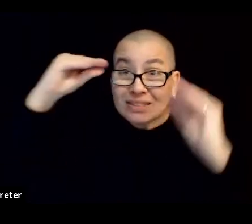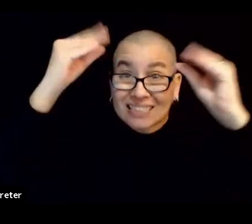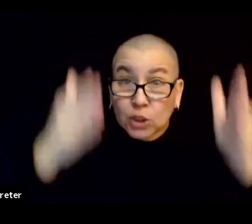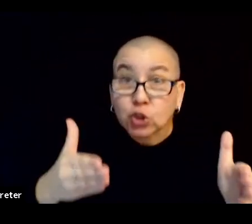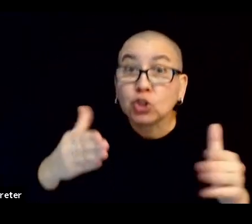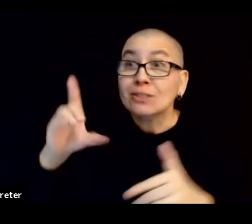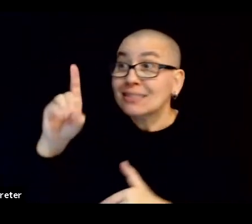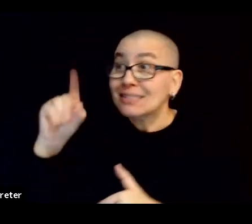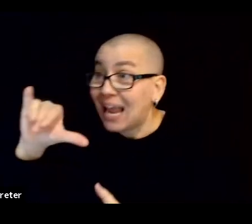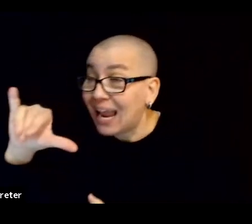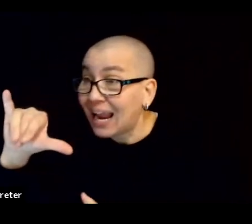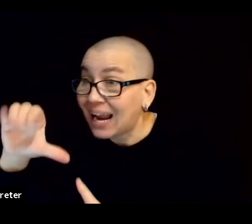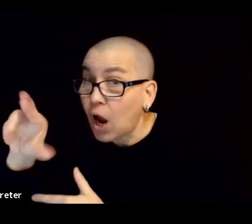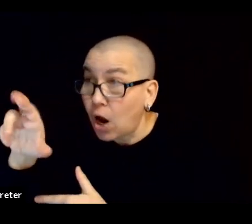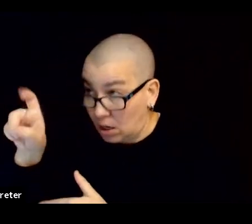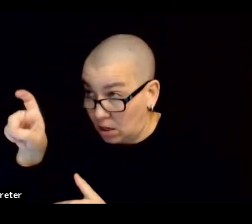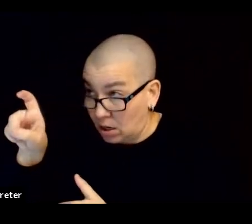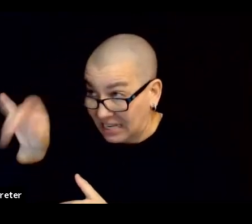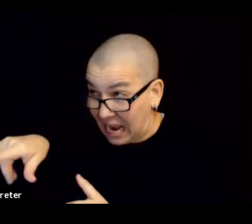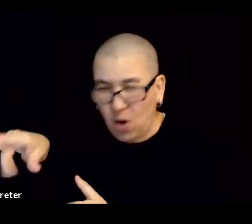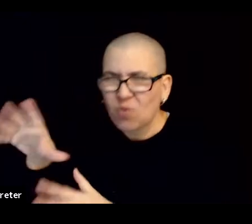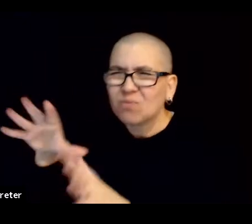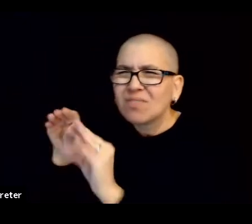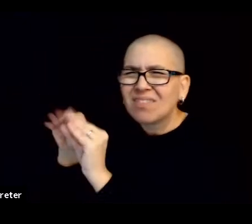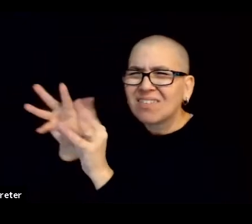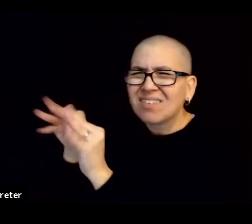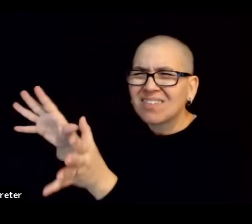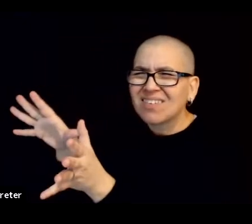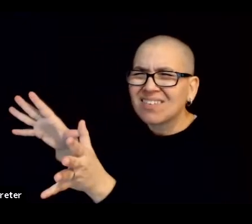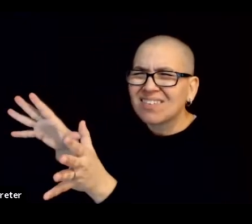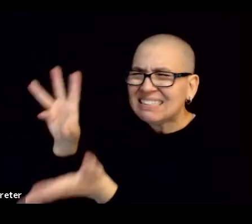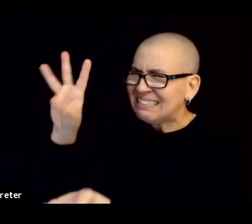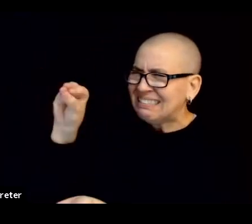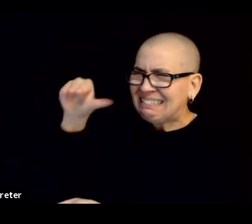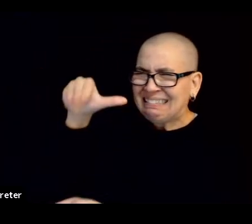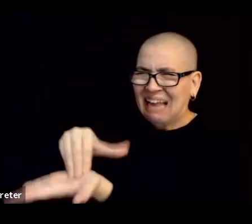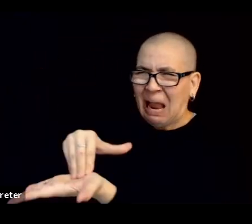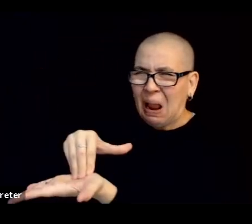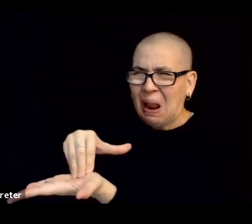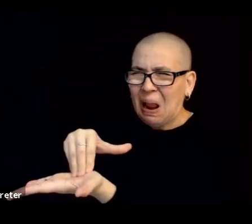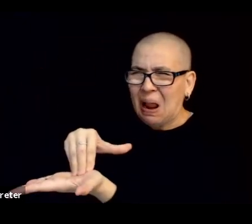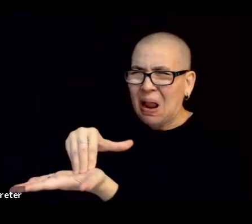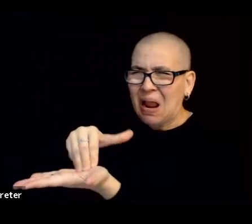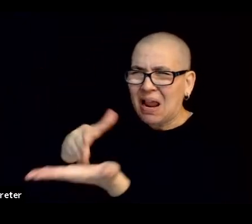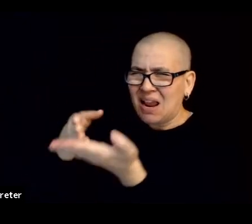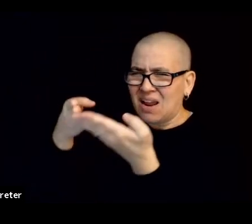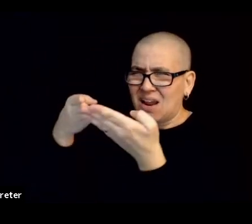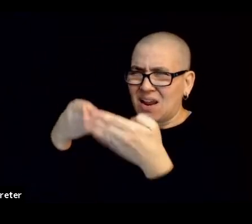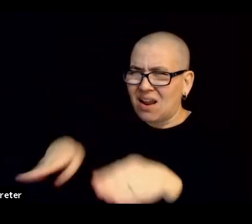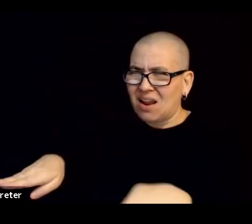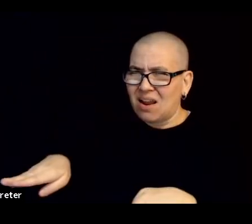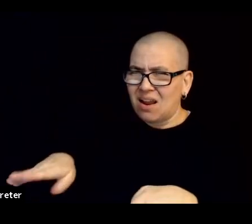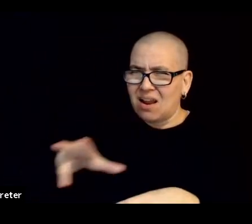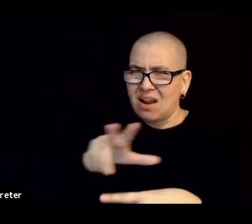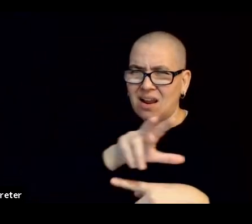new categories can try to have access to those doses? No, it's a great question. There is an amount